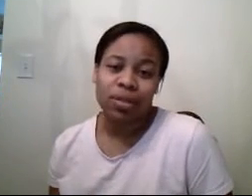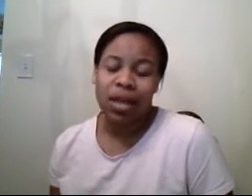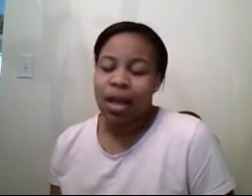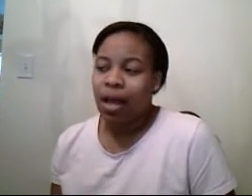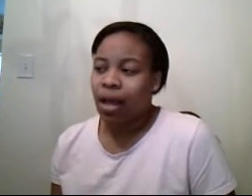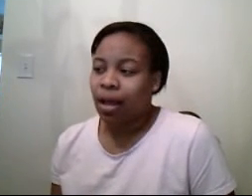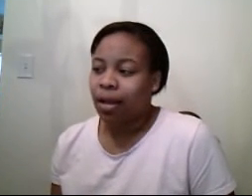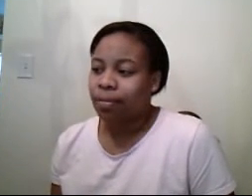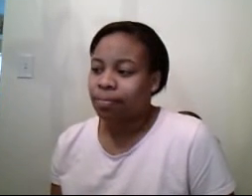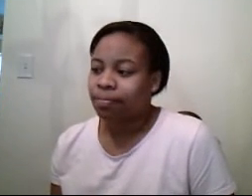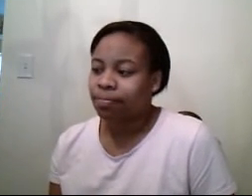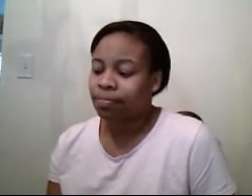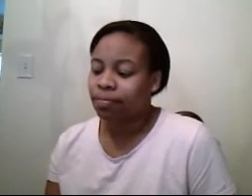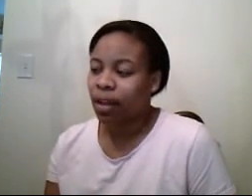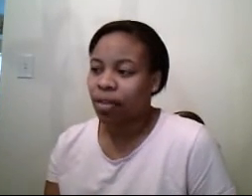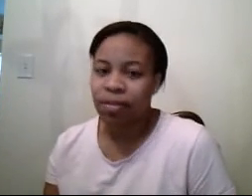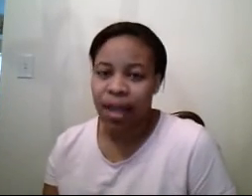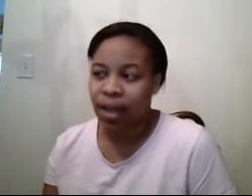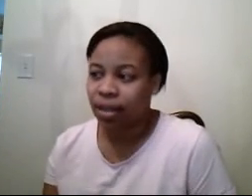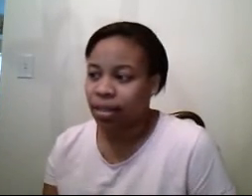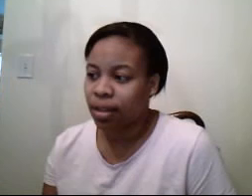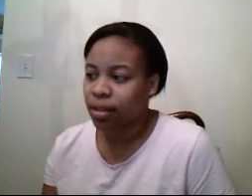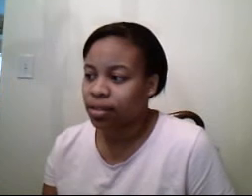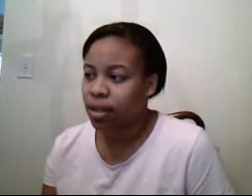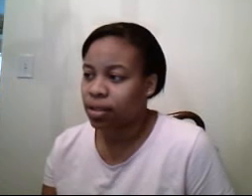discourse. Other than that, I think that's the end.